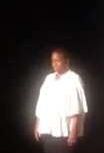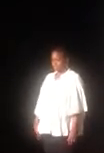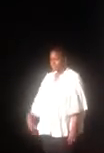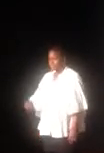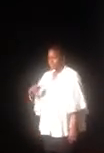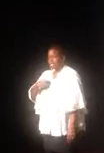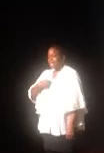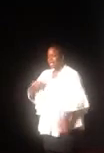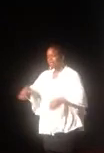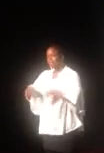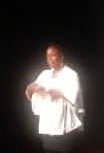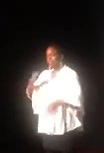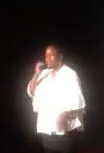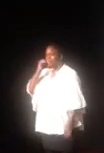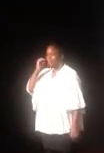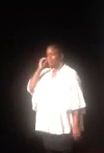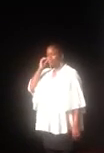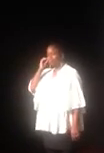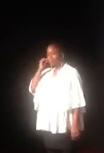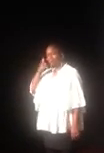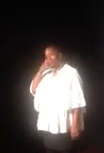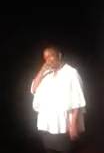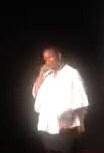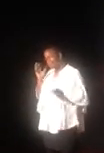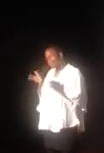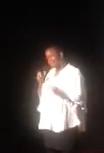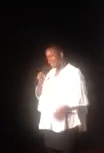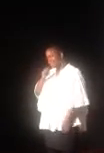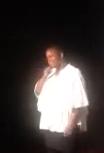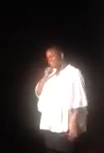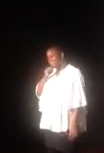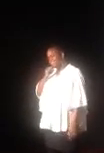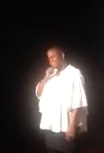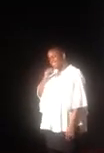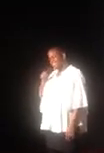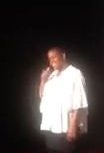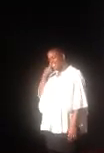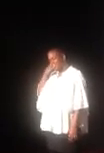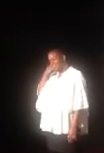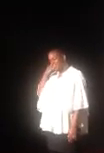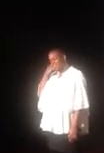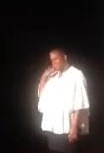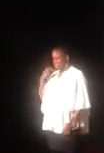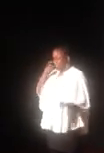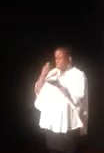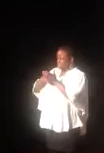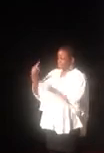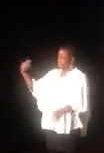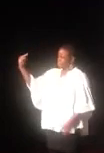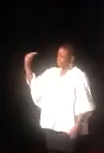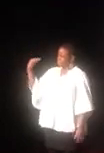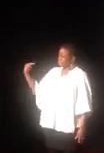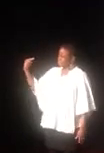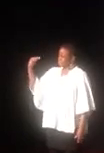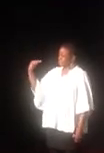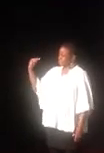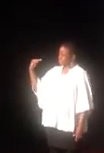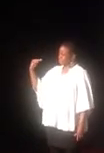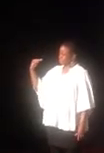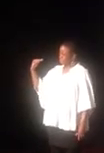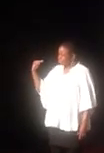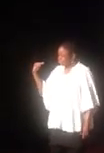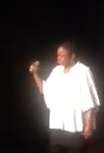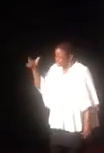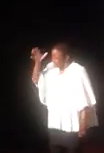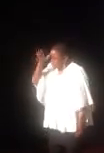As I walked home, while talking to Sydney on the phone, I noticed I was being watched. He